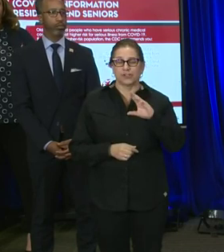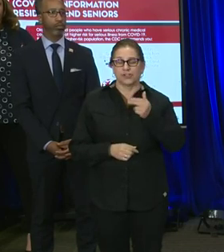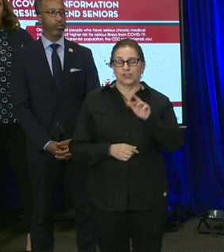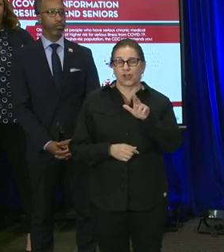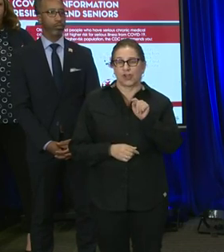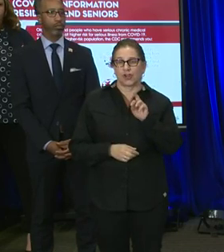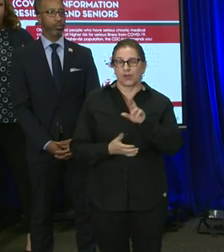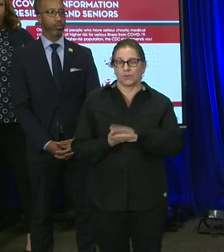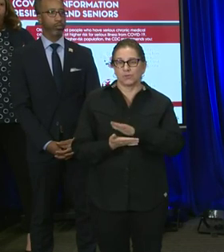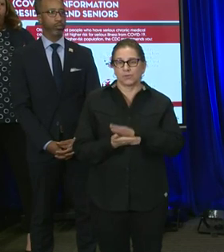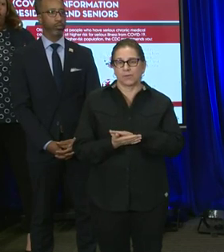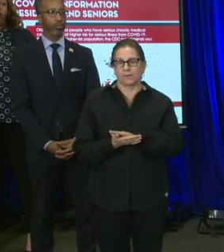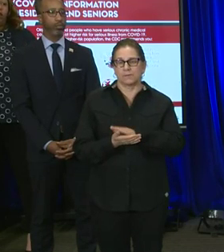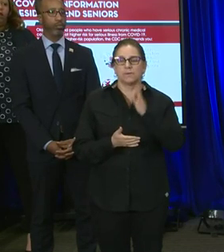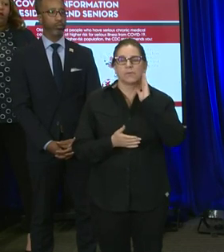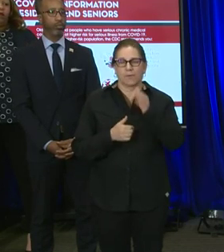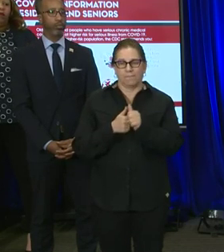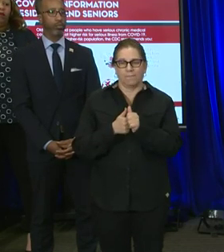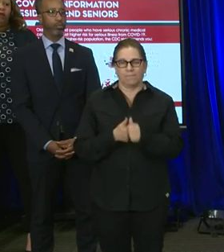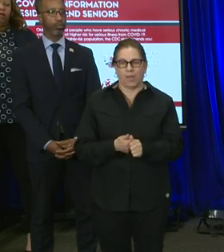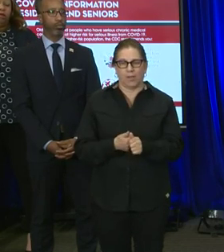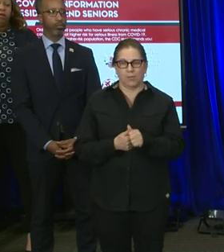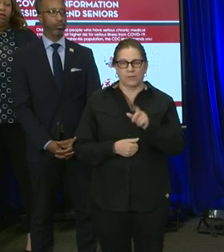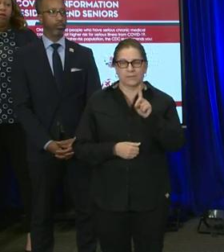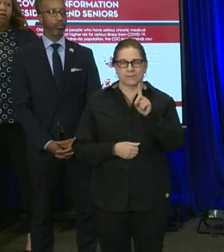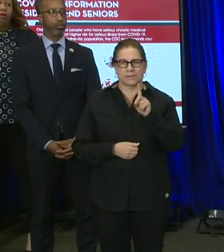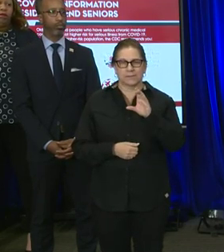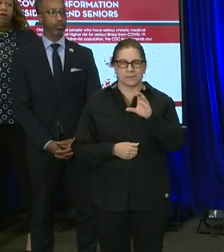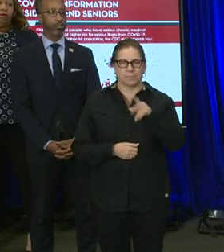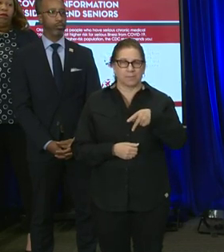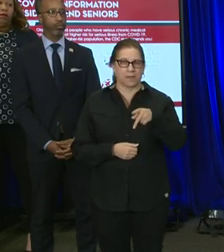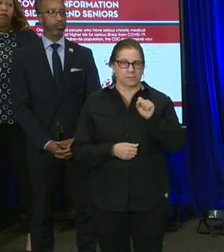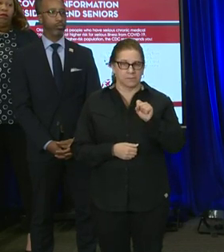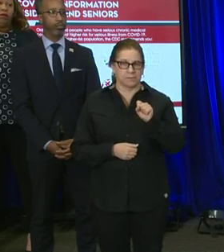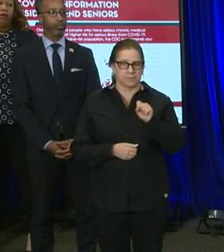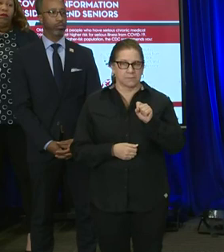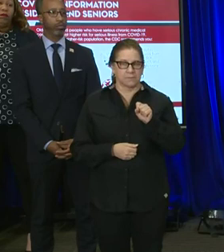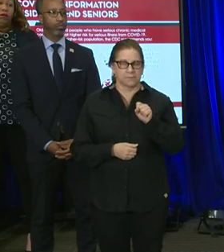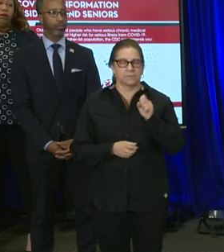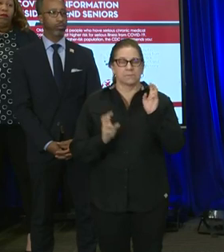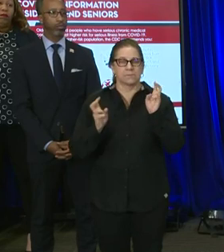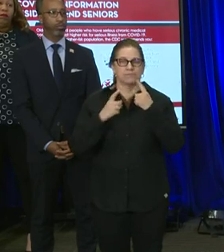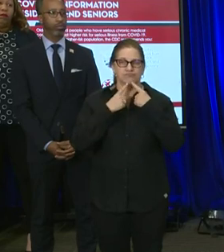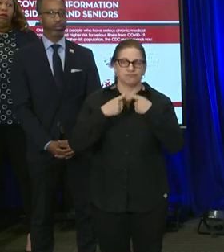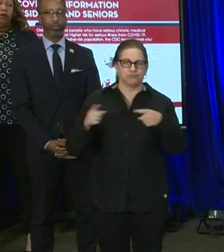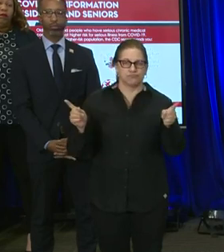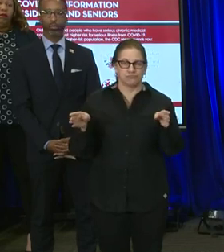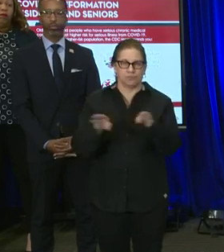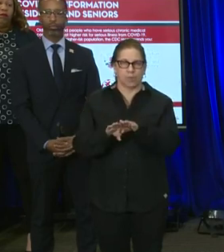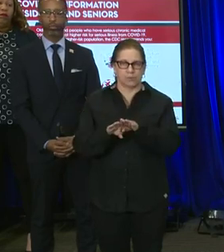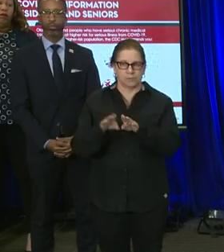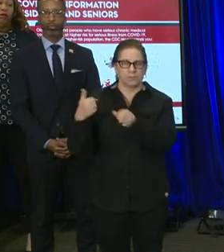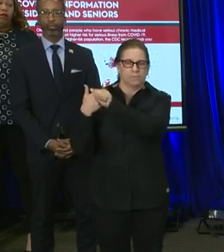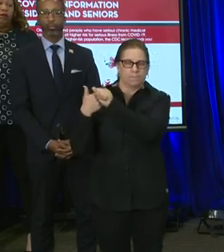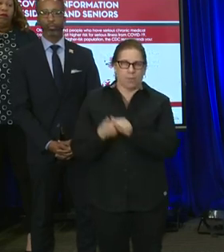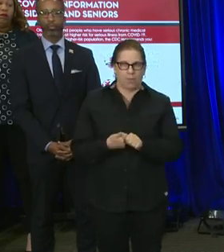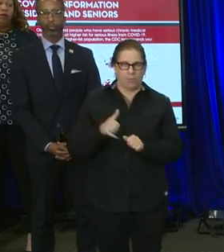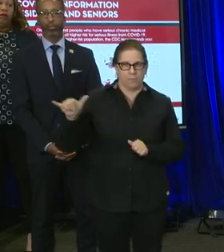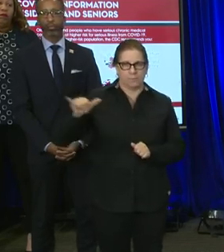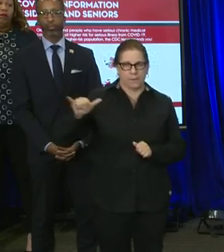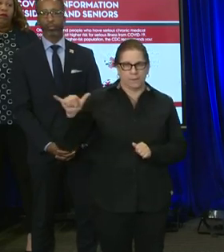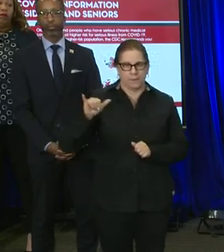status. To be clear, this extension of this closure comes with an expectation that teaching and learning